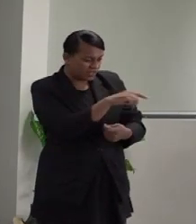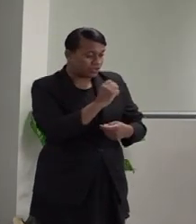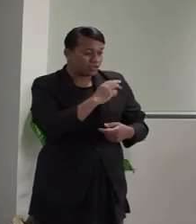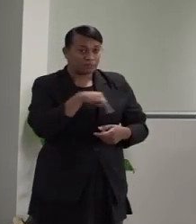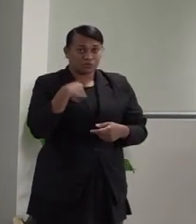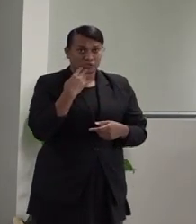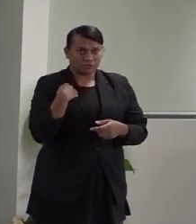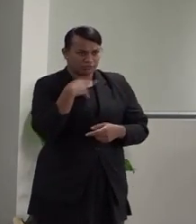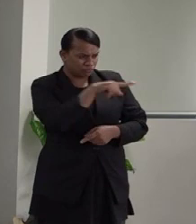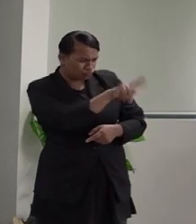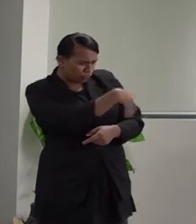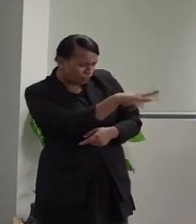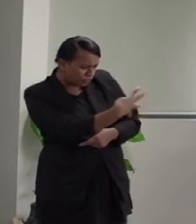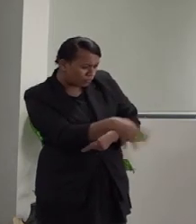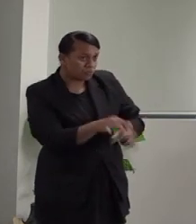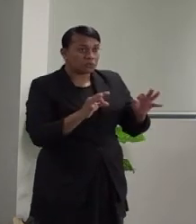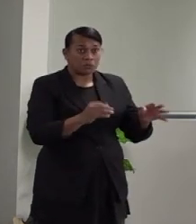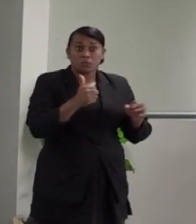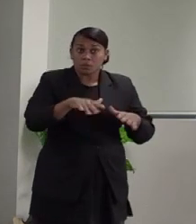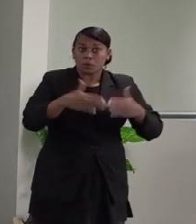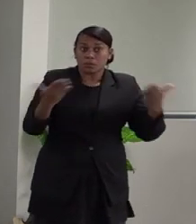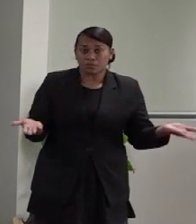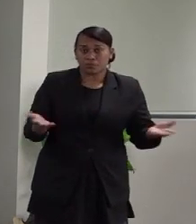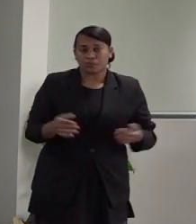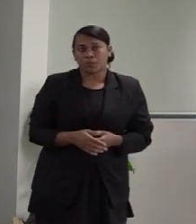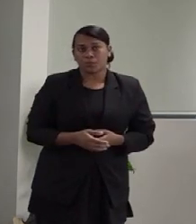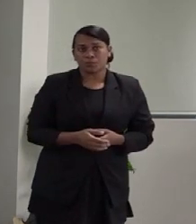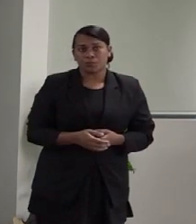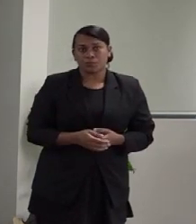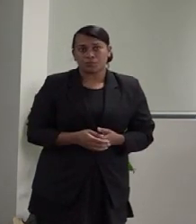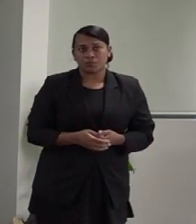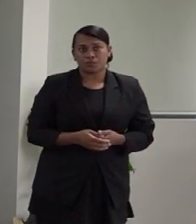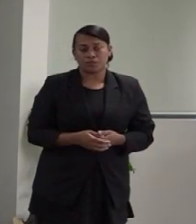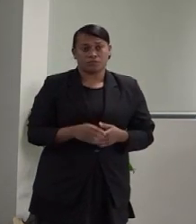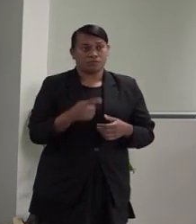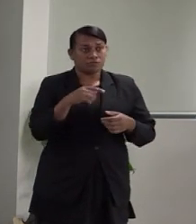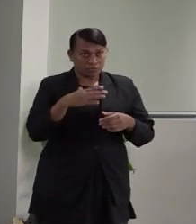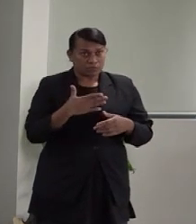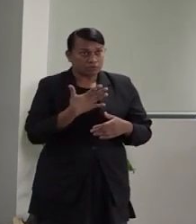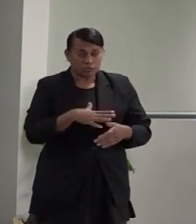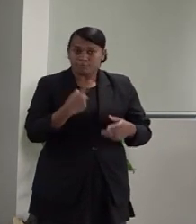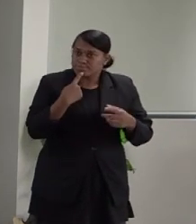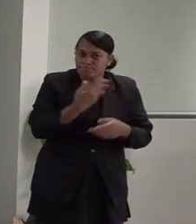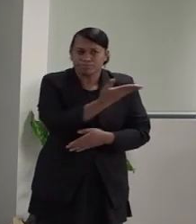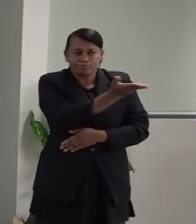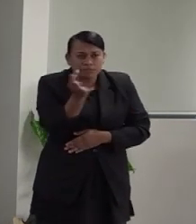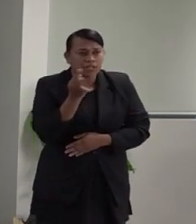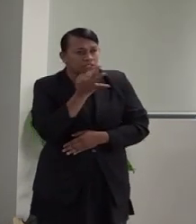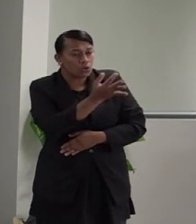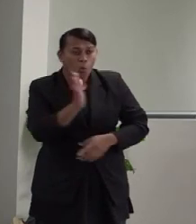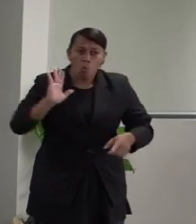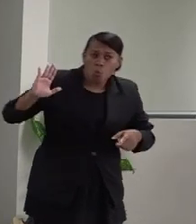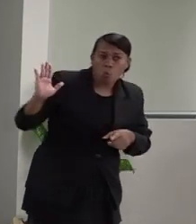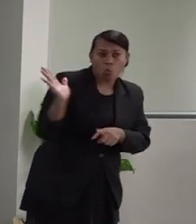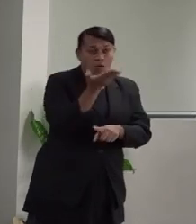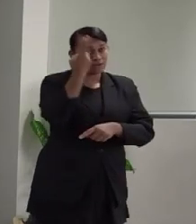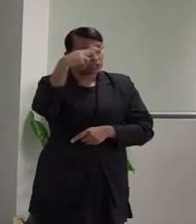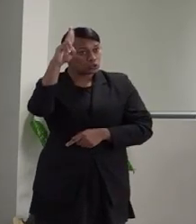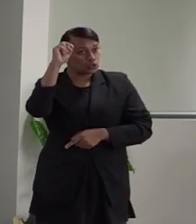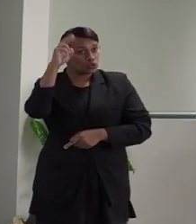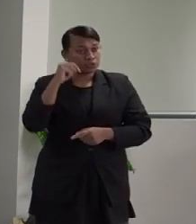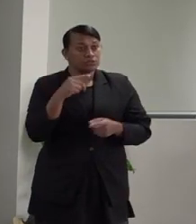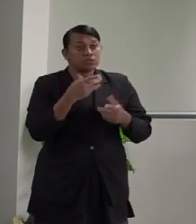Now I need to take a moment to give all Fijians a hard lesson in honesty and